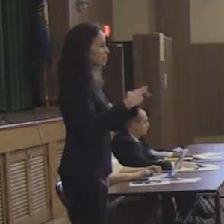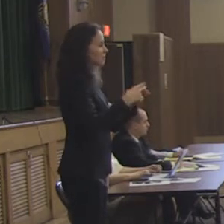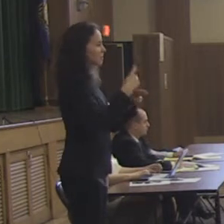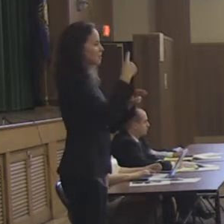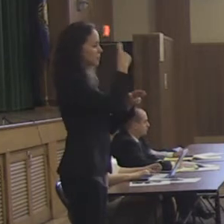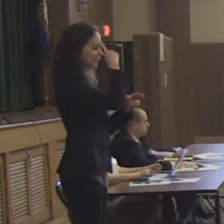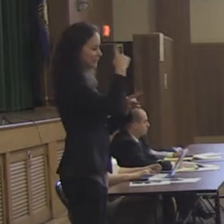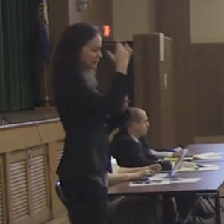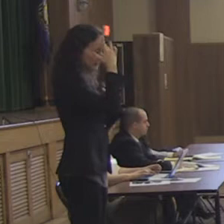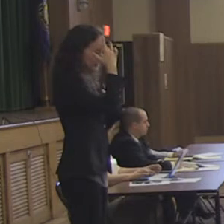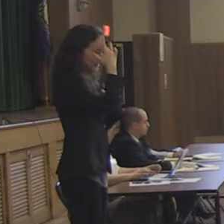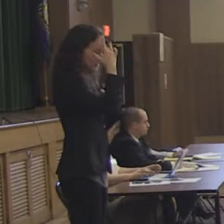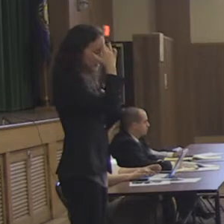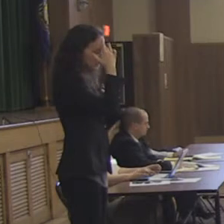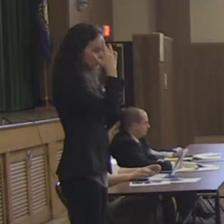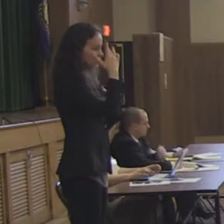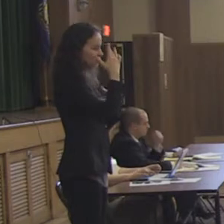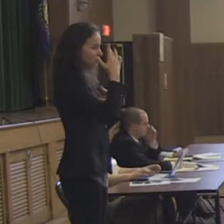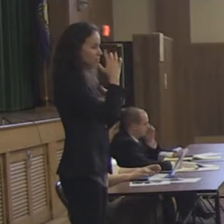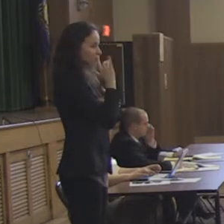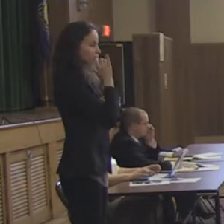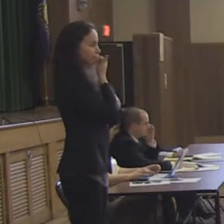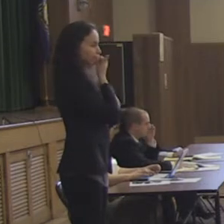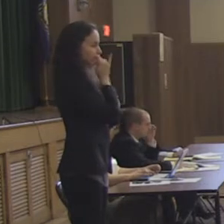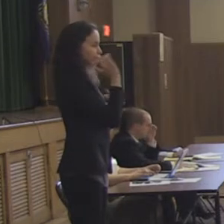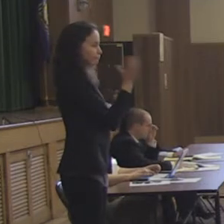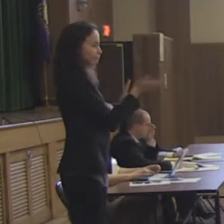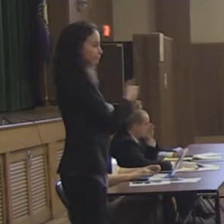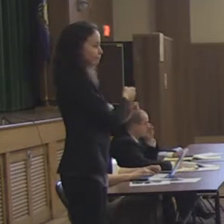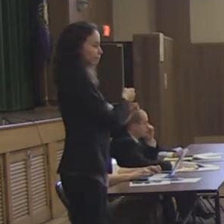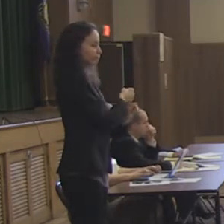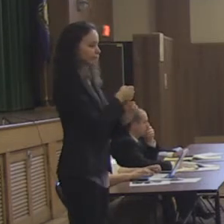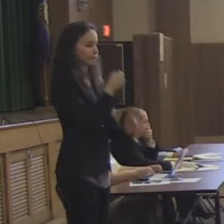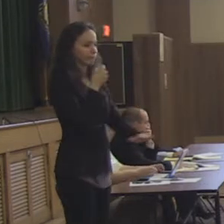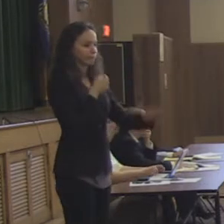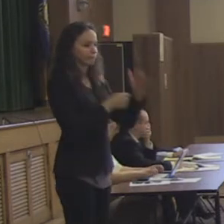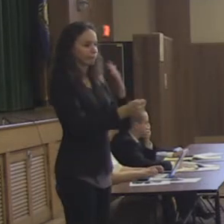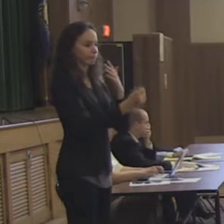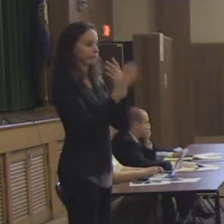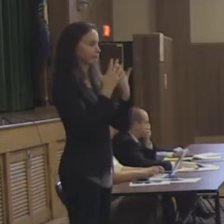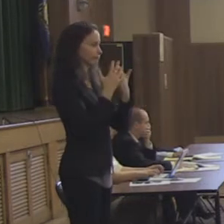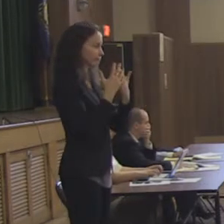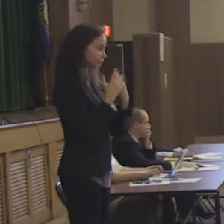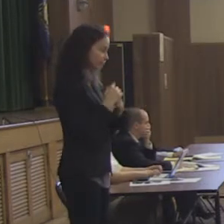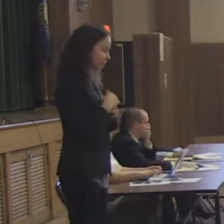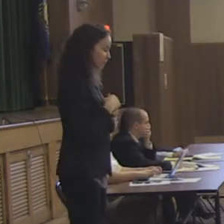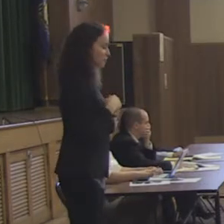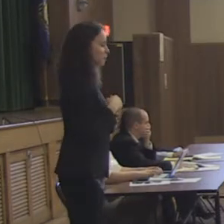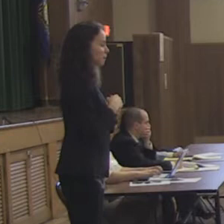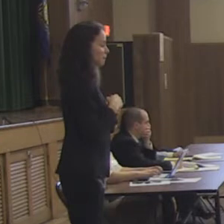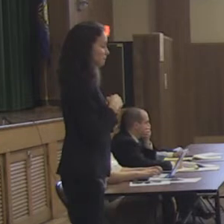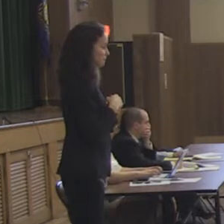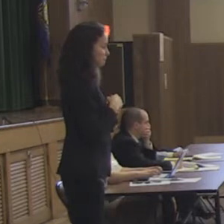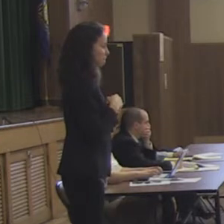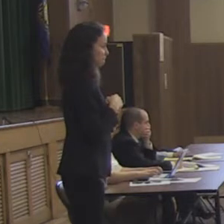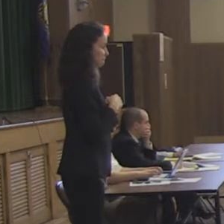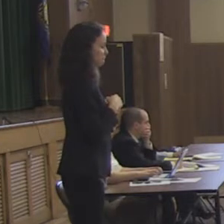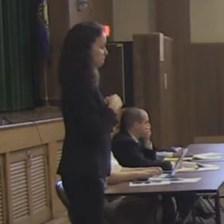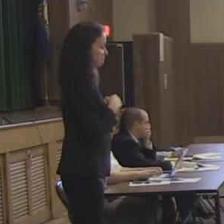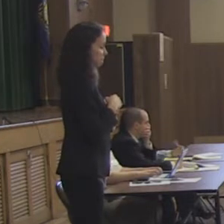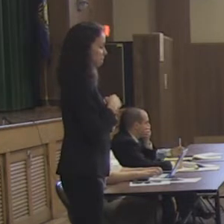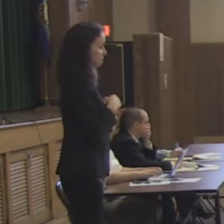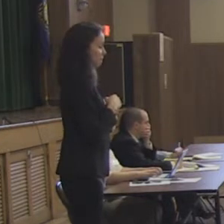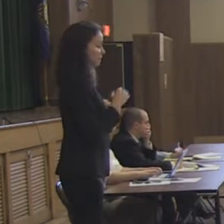who have gotten caught up in the judicial correctional system, which is specifically